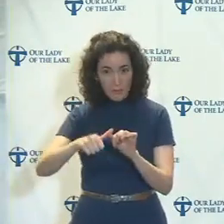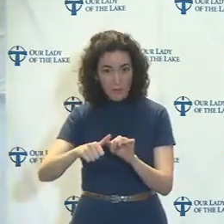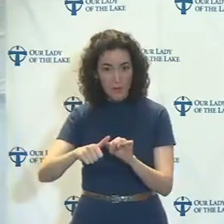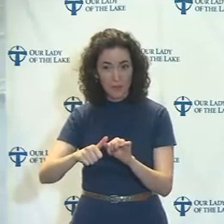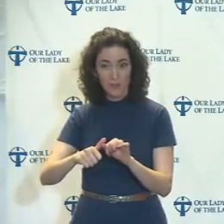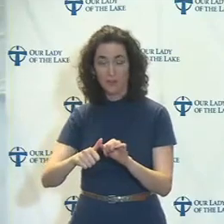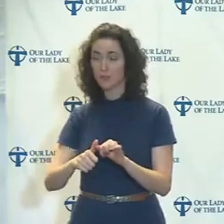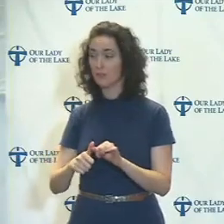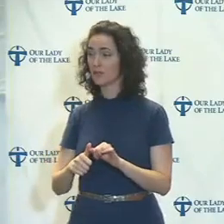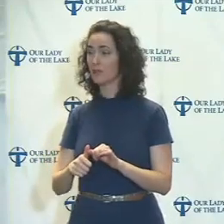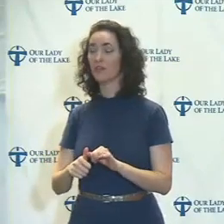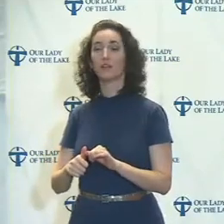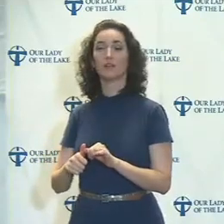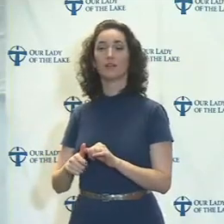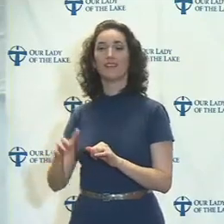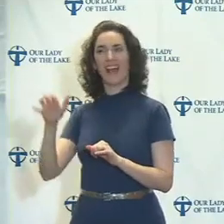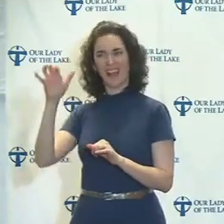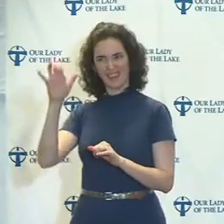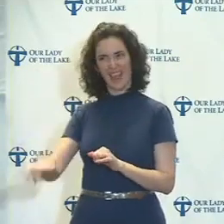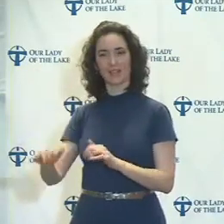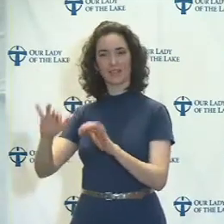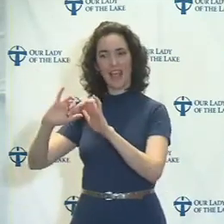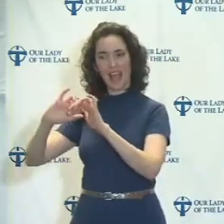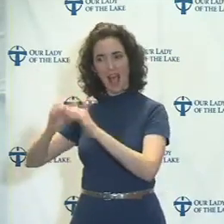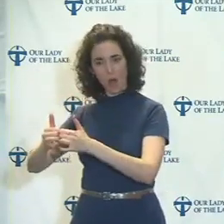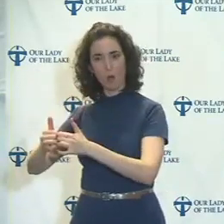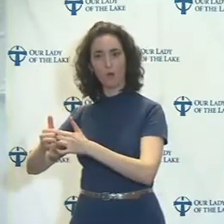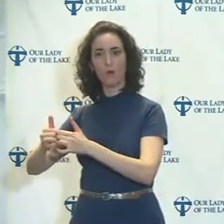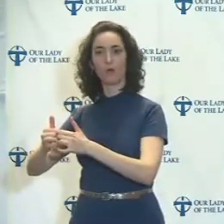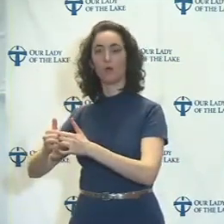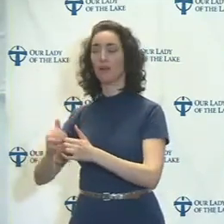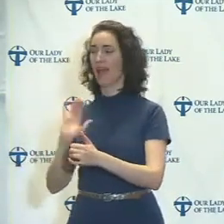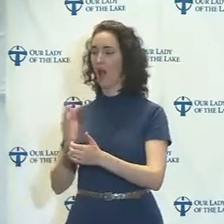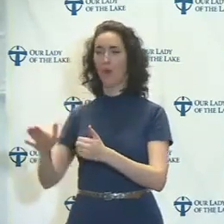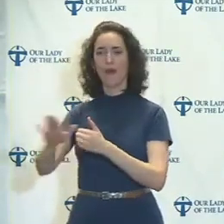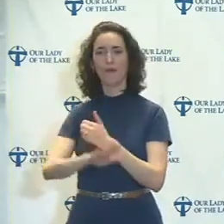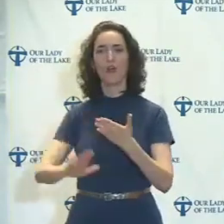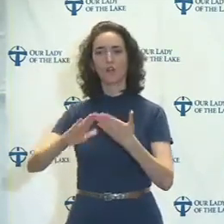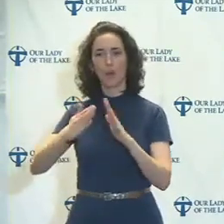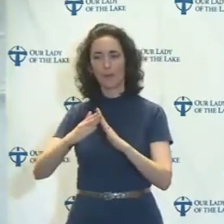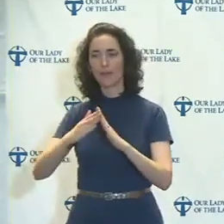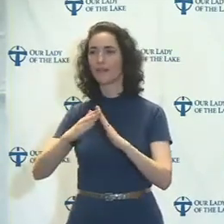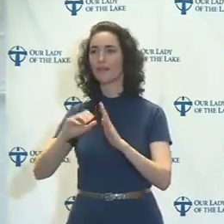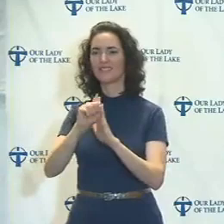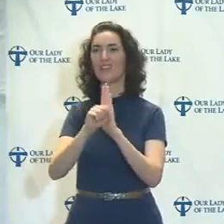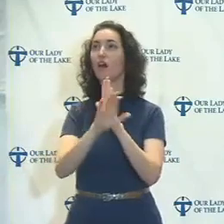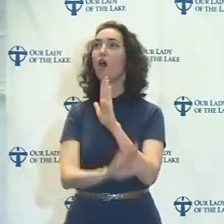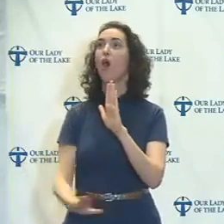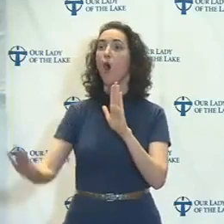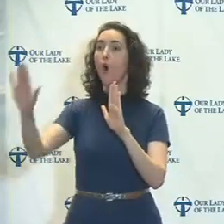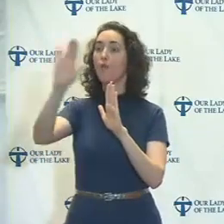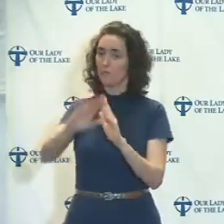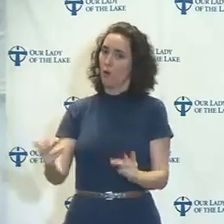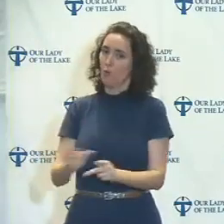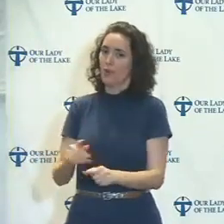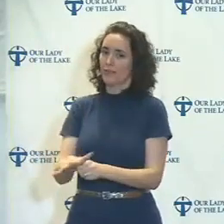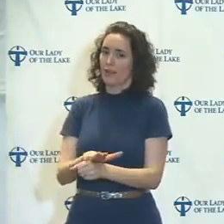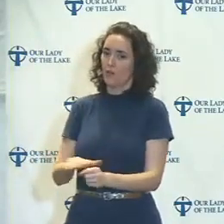deeply the virus got seeded into our communities all across Louisiana, but principally in that